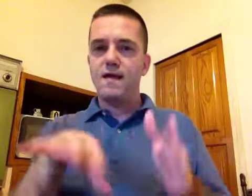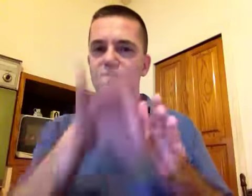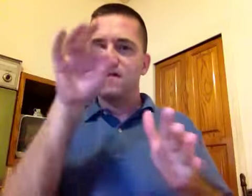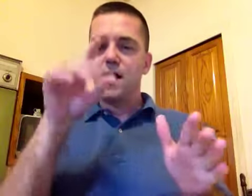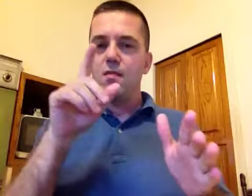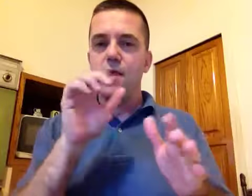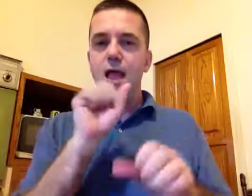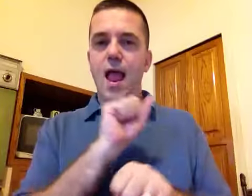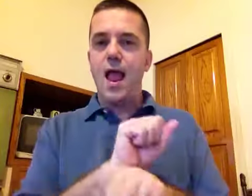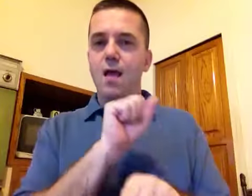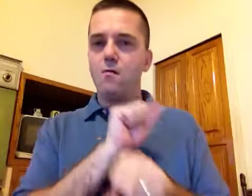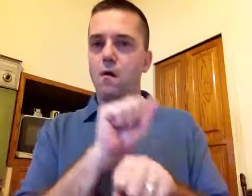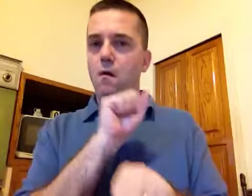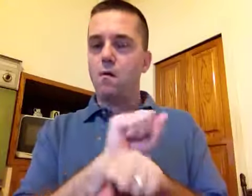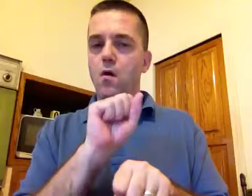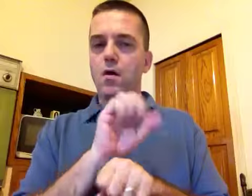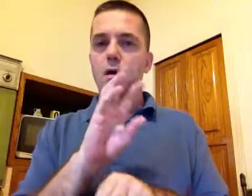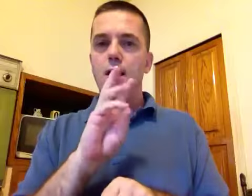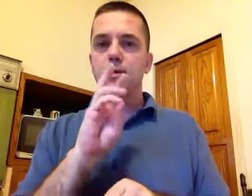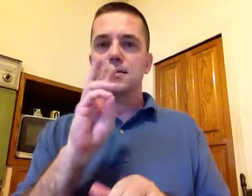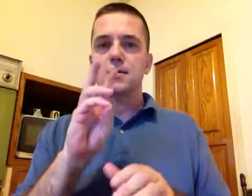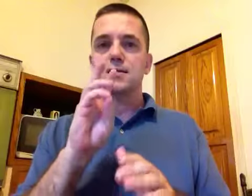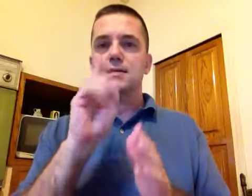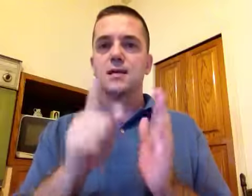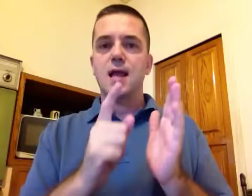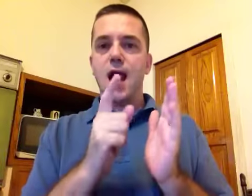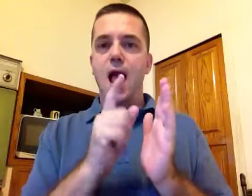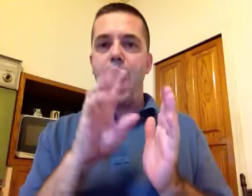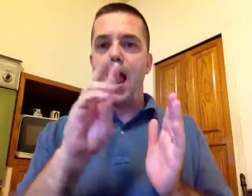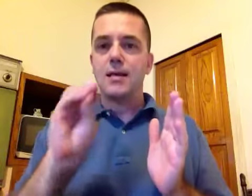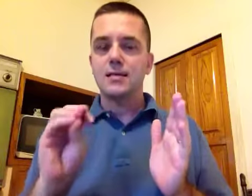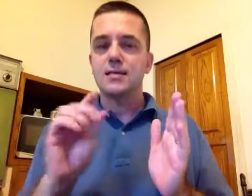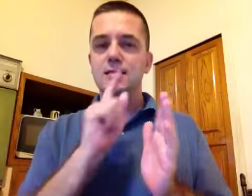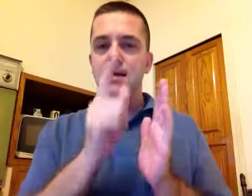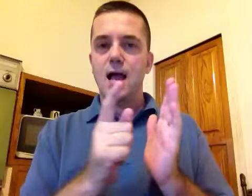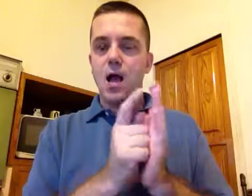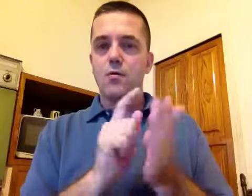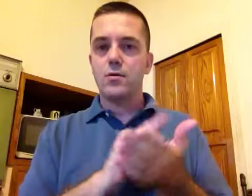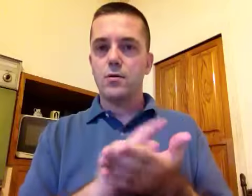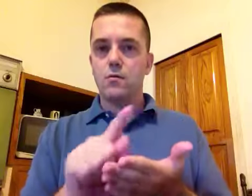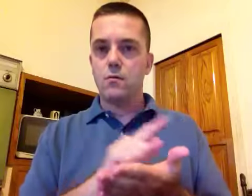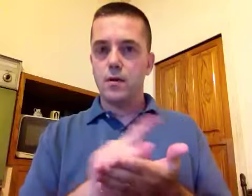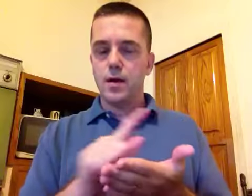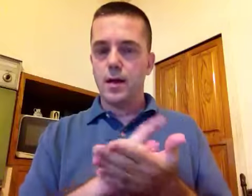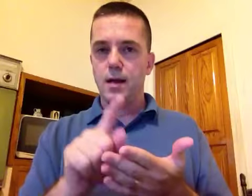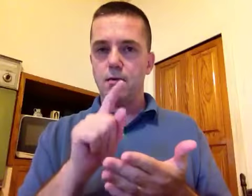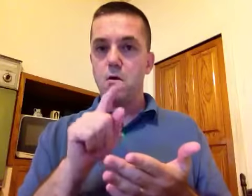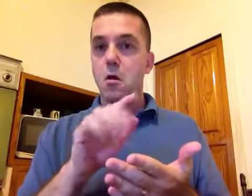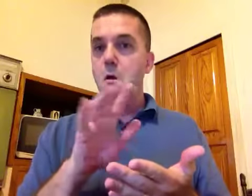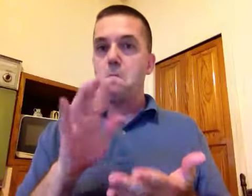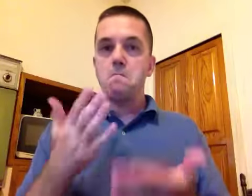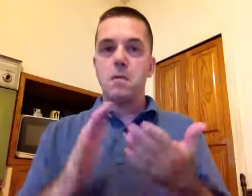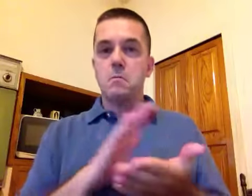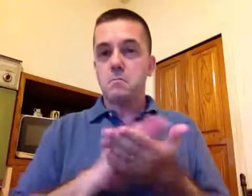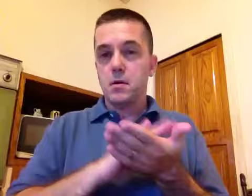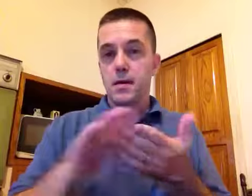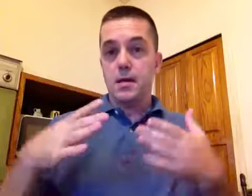clothes for 10 years. And they become a multimillionaire or a millionaire. Or they own a hardware store or a local plumbing